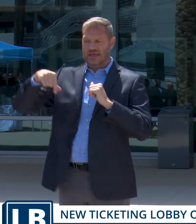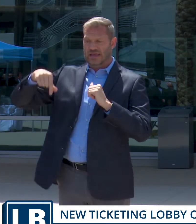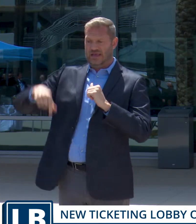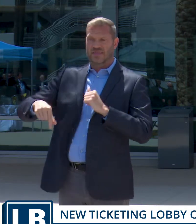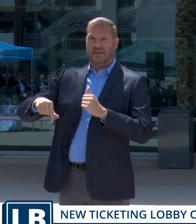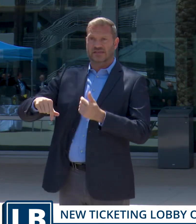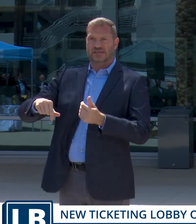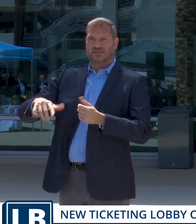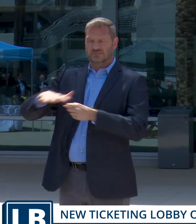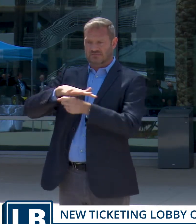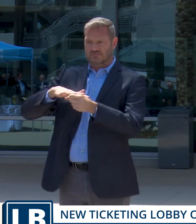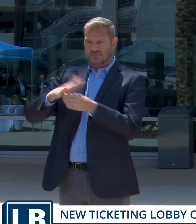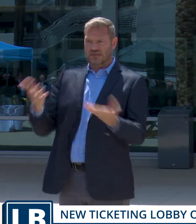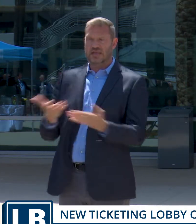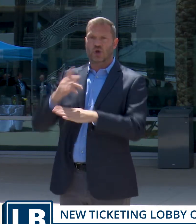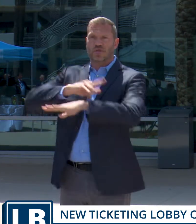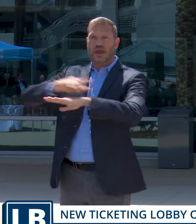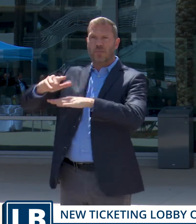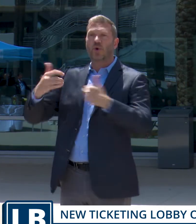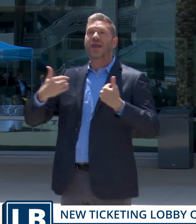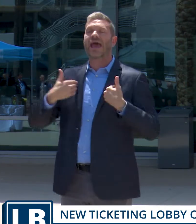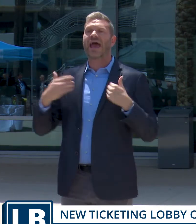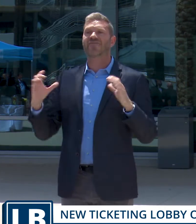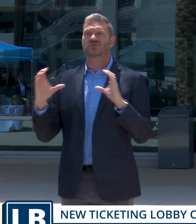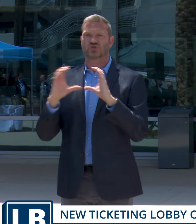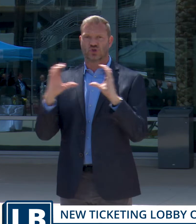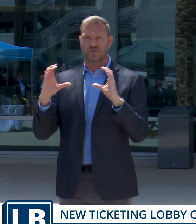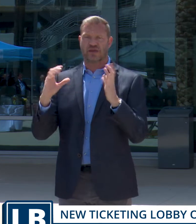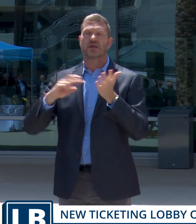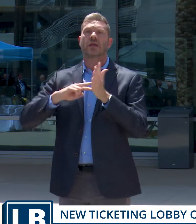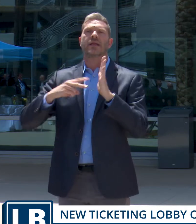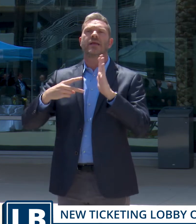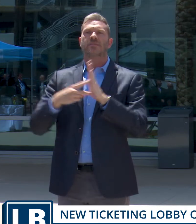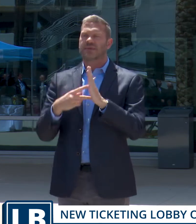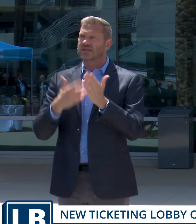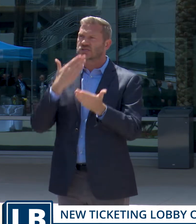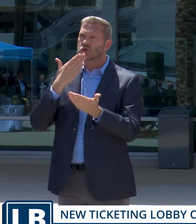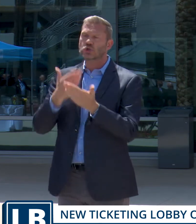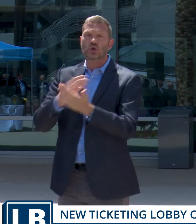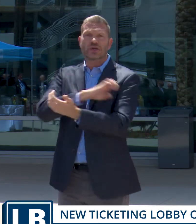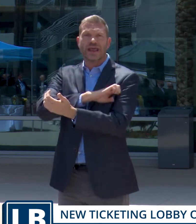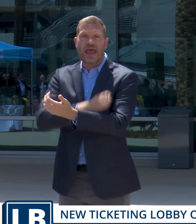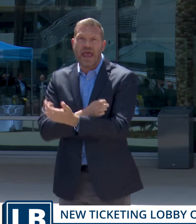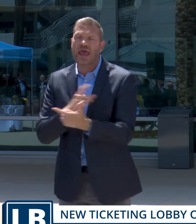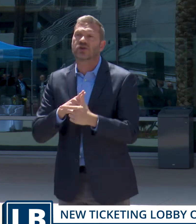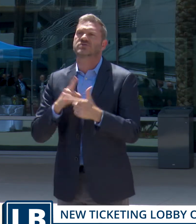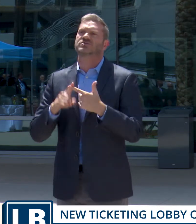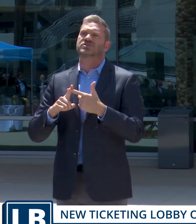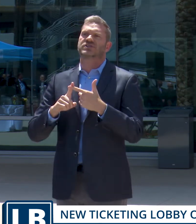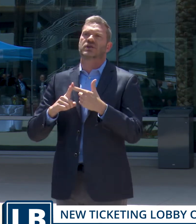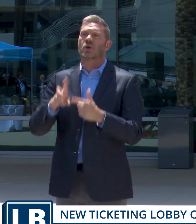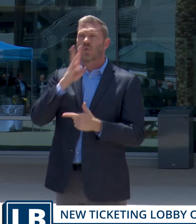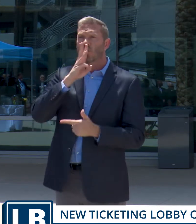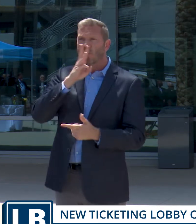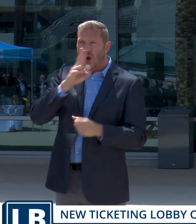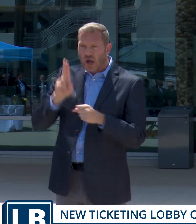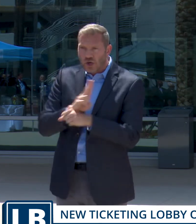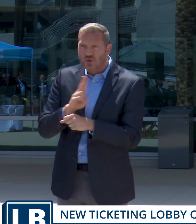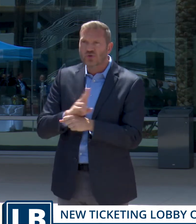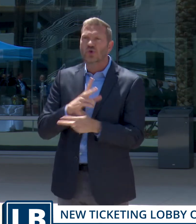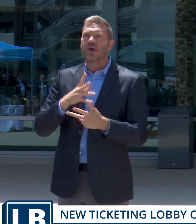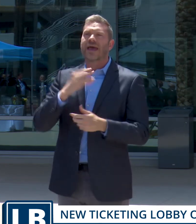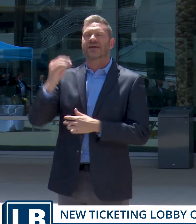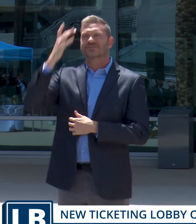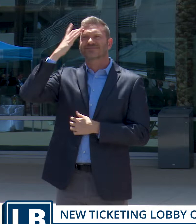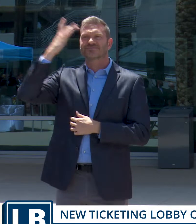at the airport that has a certification. So we'll, of course, optimize good energy use, water usage, and make smart energy choices in the